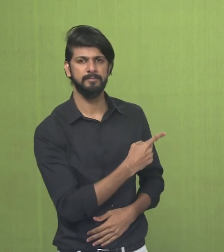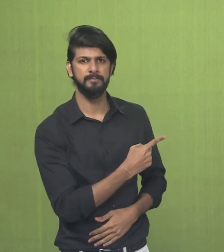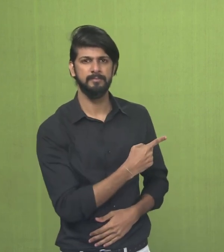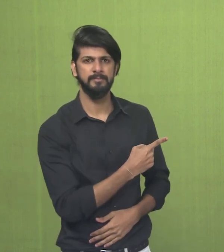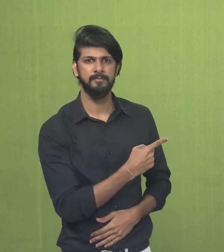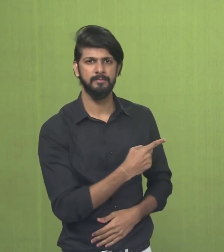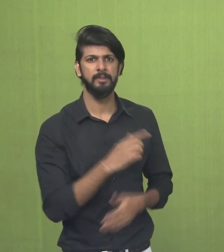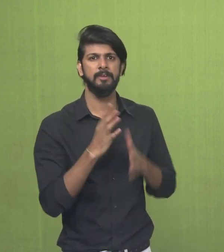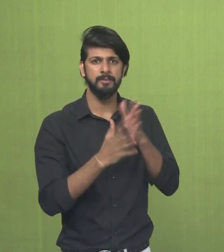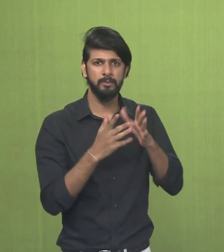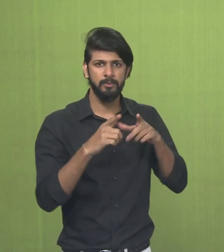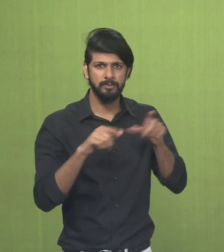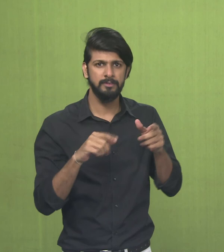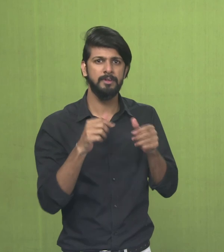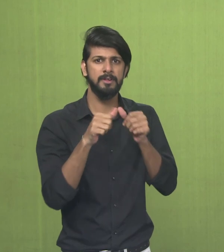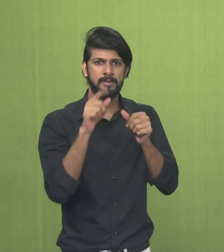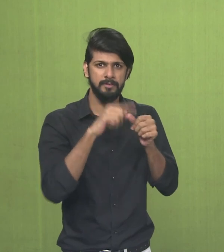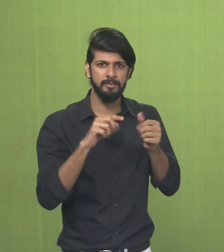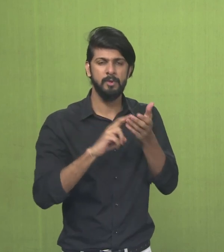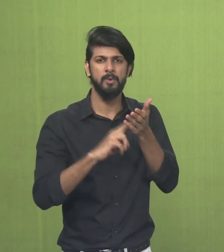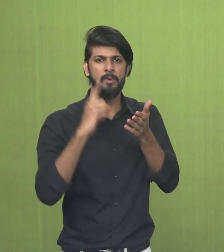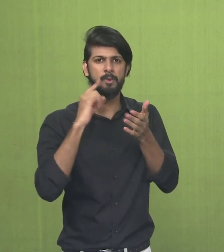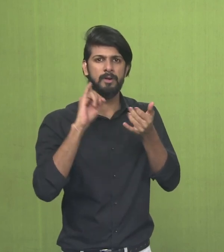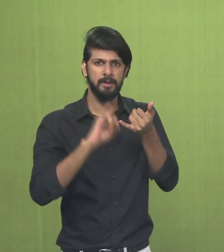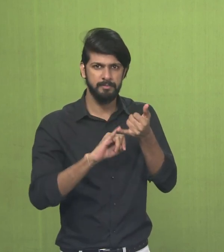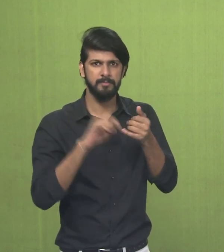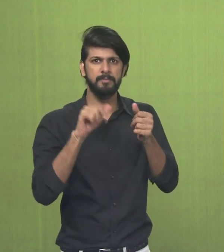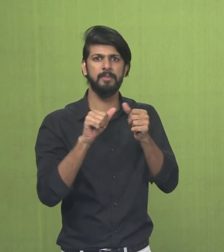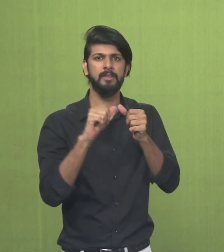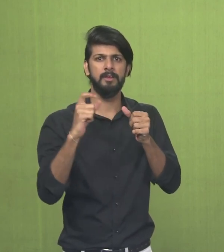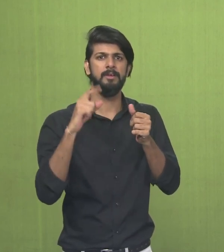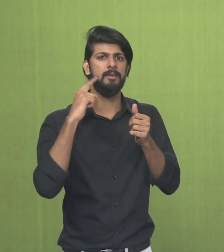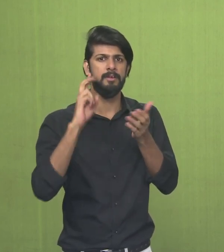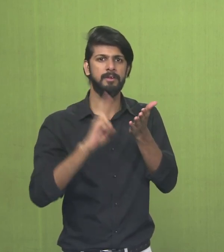If you have any queries, please email us. For more information, you may visit our website